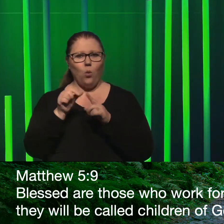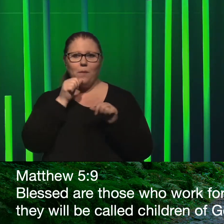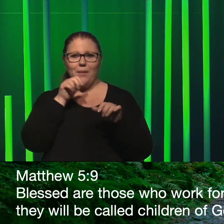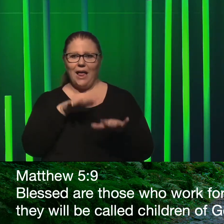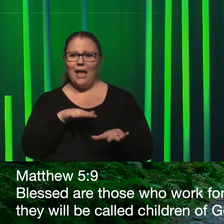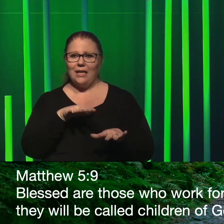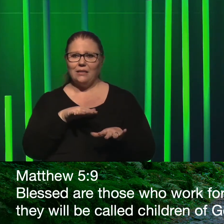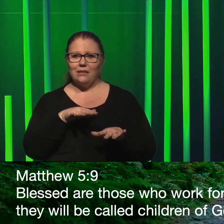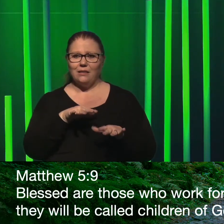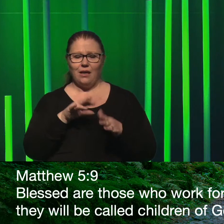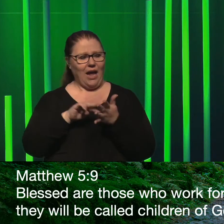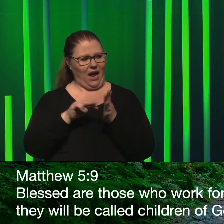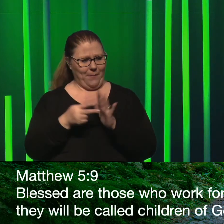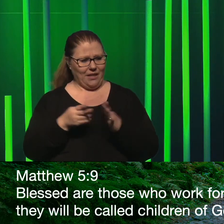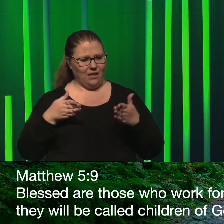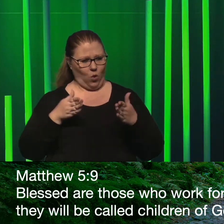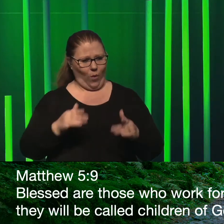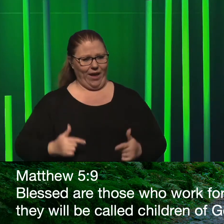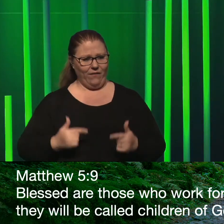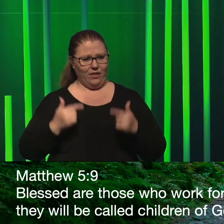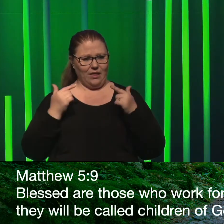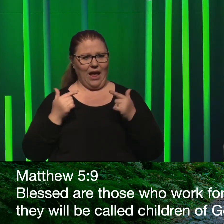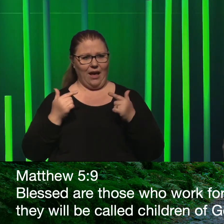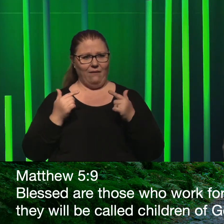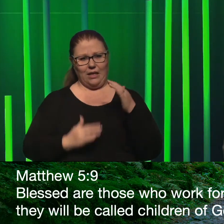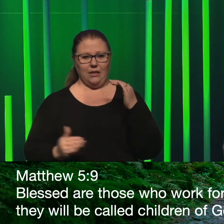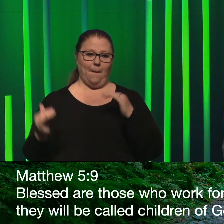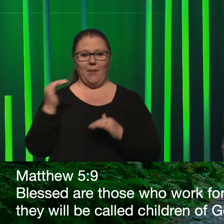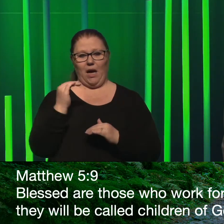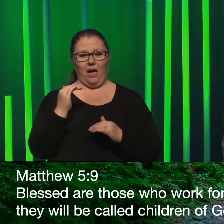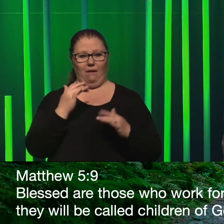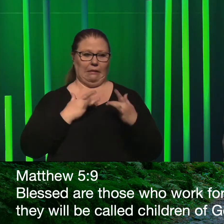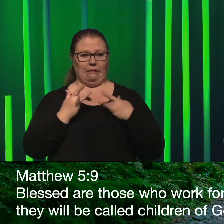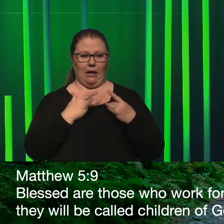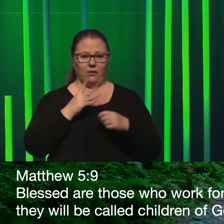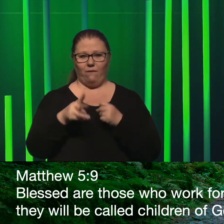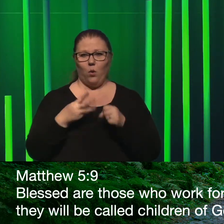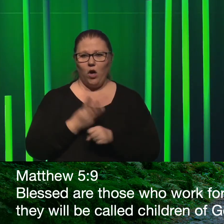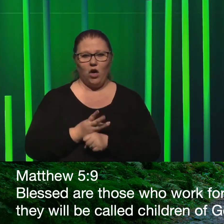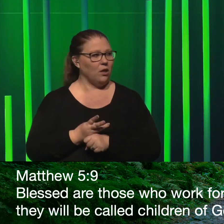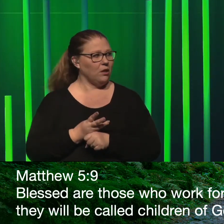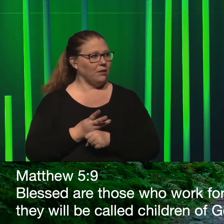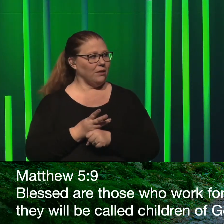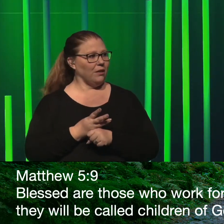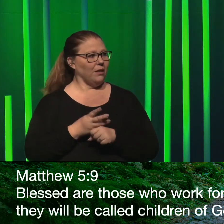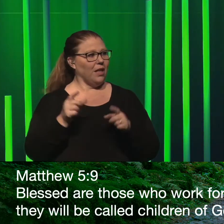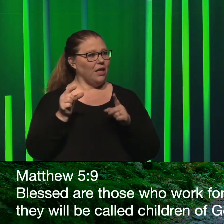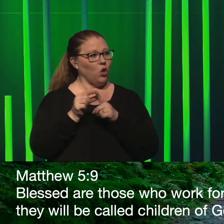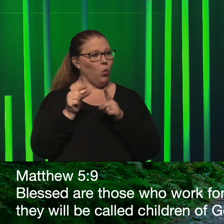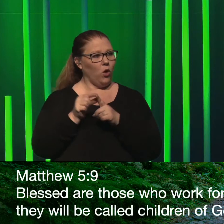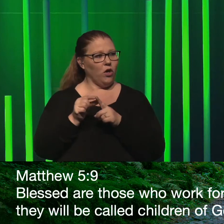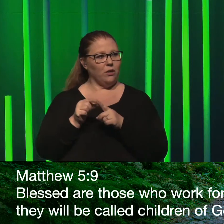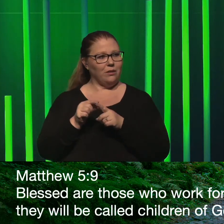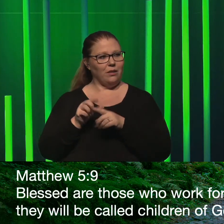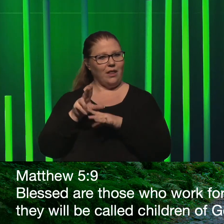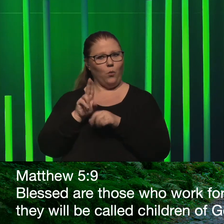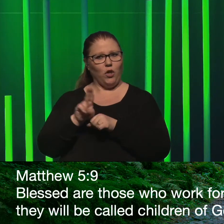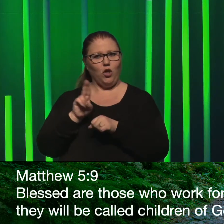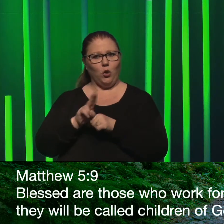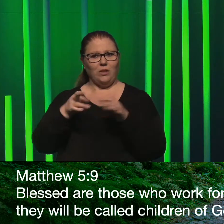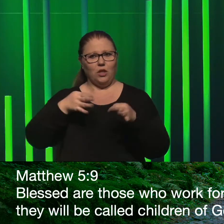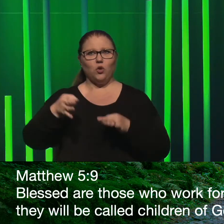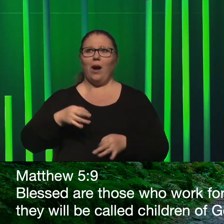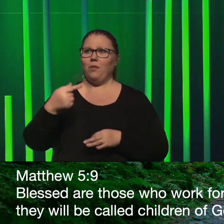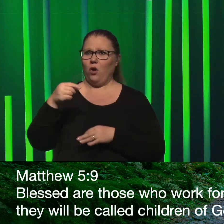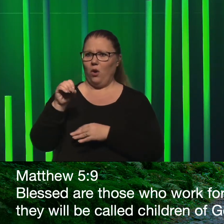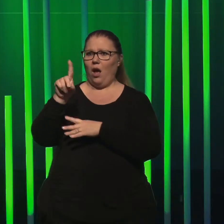is about a way of life that is kind of beyond the cares of this world. It's a word that oftentimes was used to describe the gods, the way the gods lived. They lived